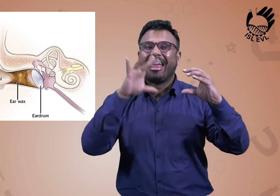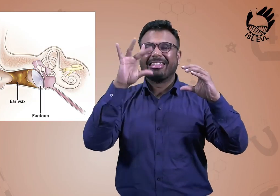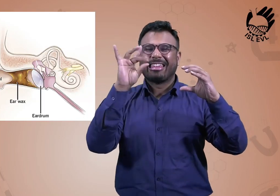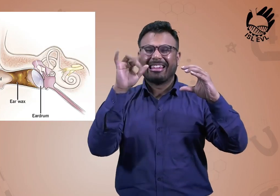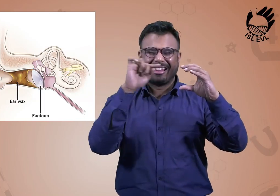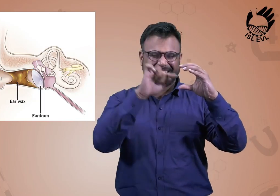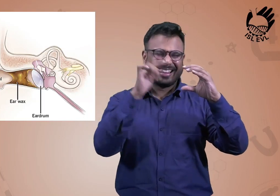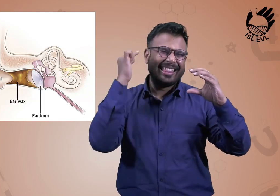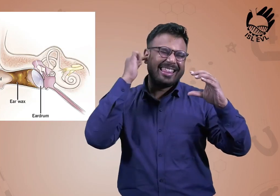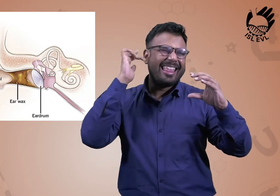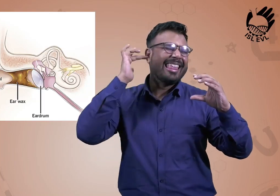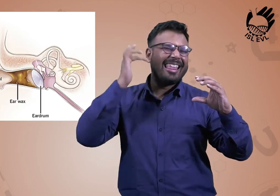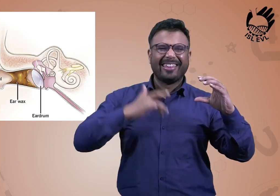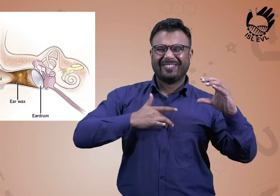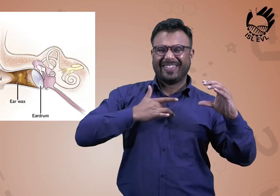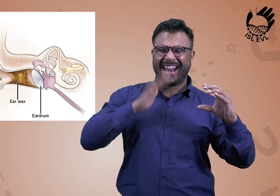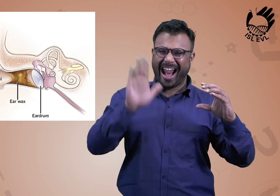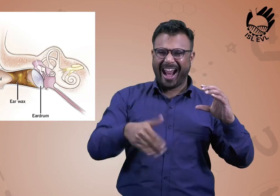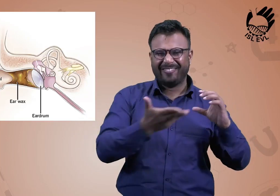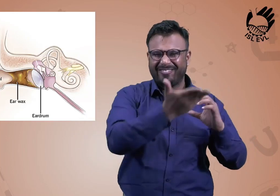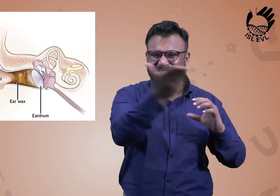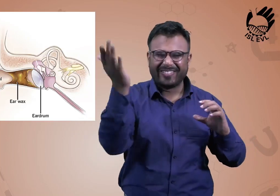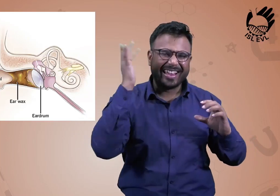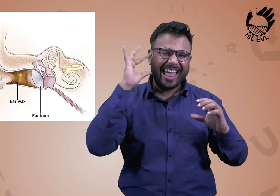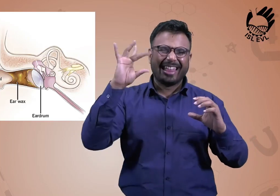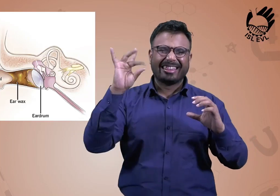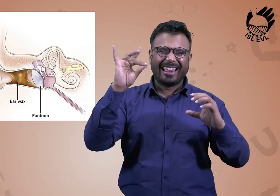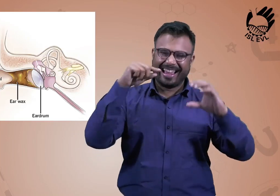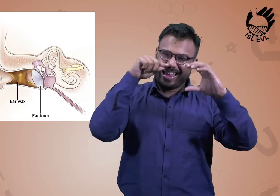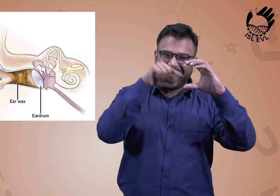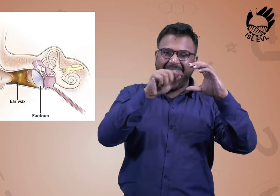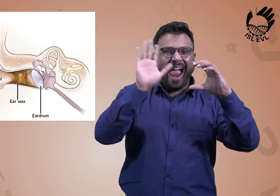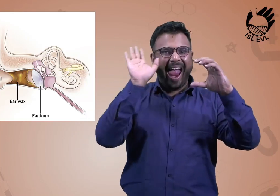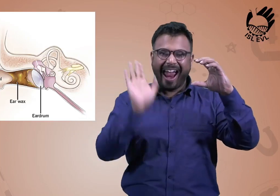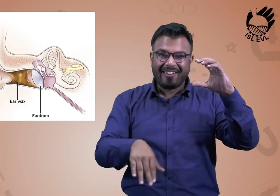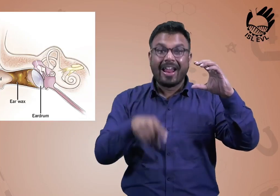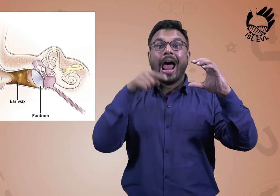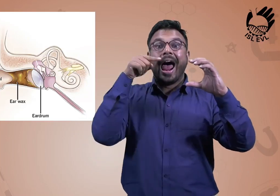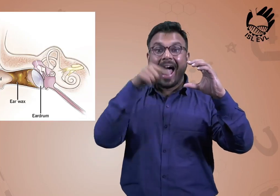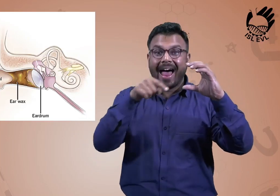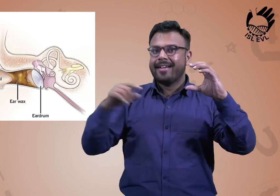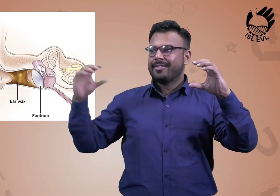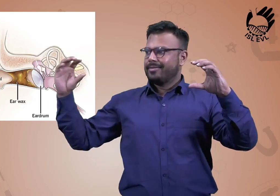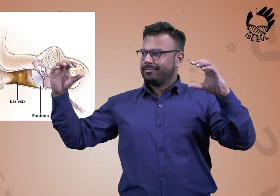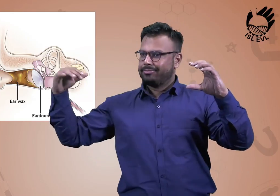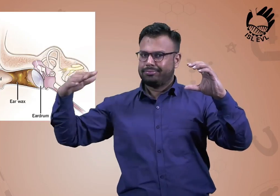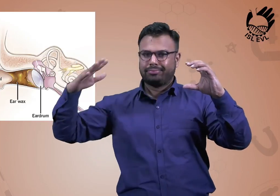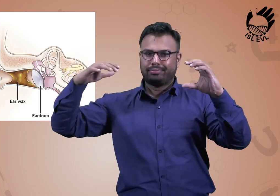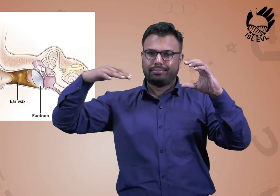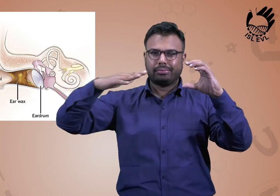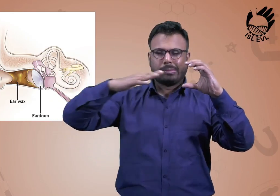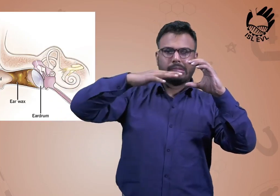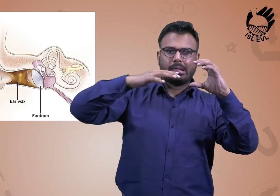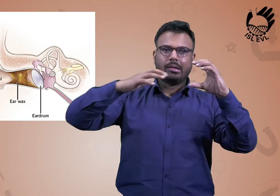The pinna collects the sound waves, and these sound waves travel through the ear